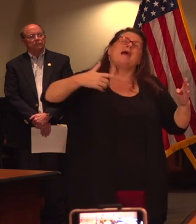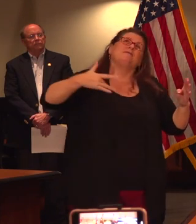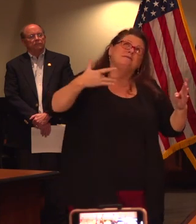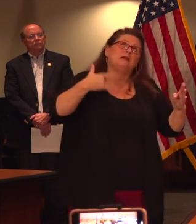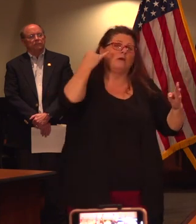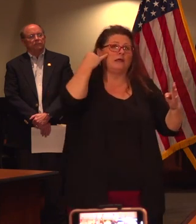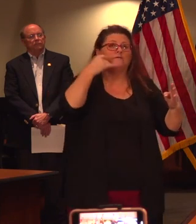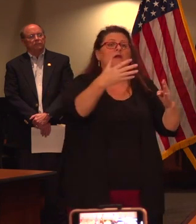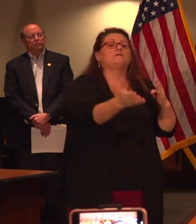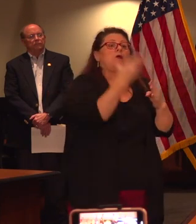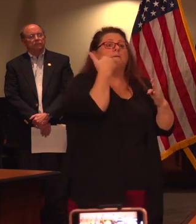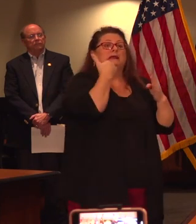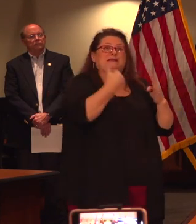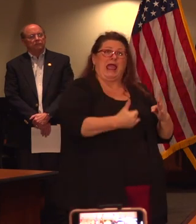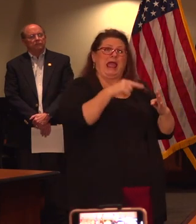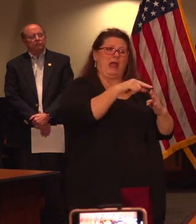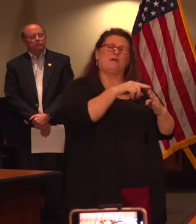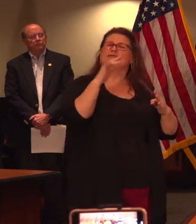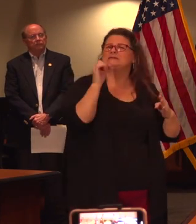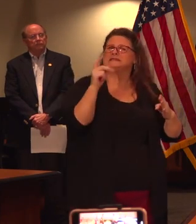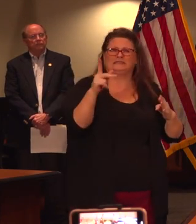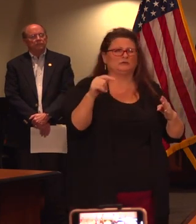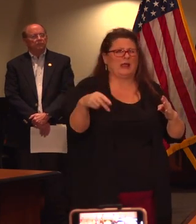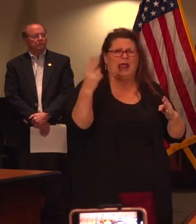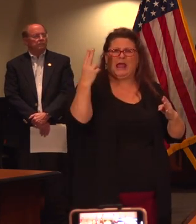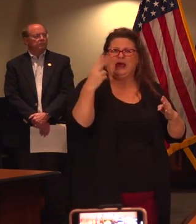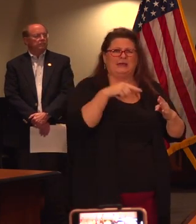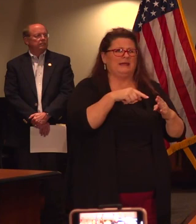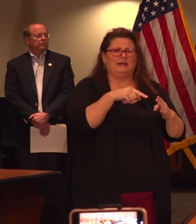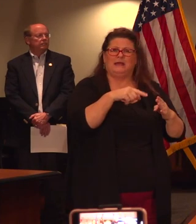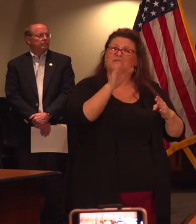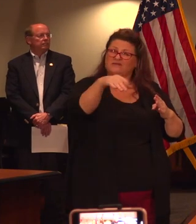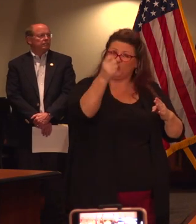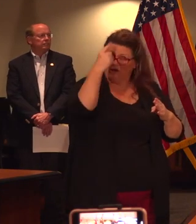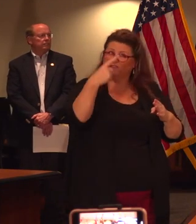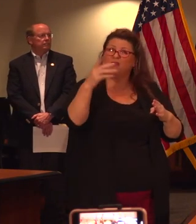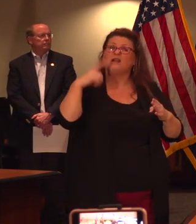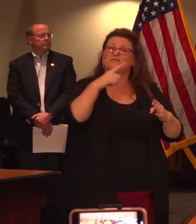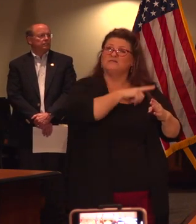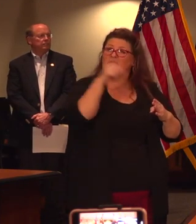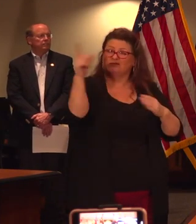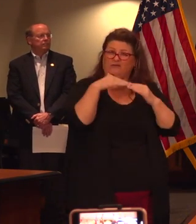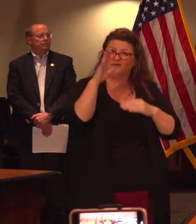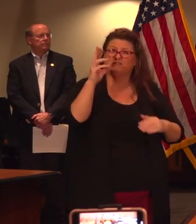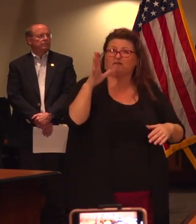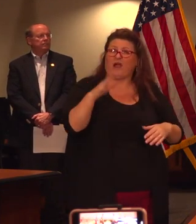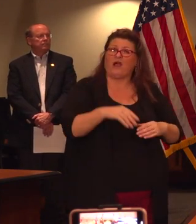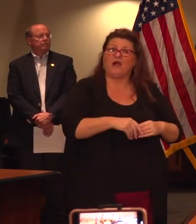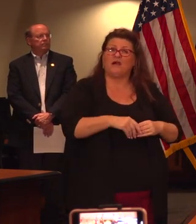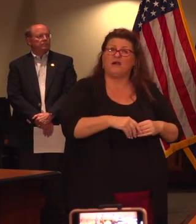subject some of them to risk. A lot of the members of the General Assembly are over 65, which is, we're told